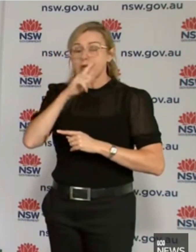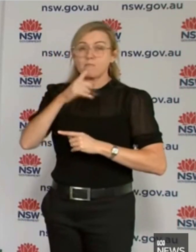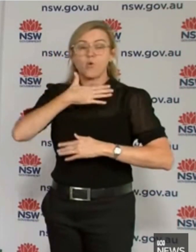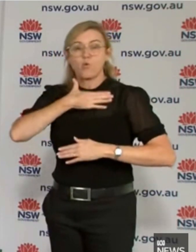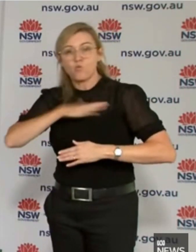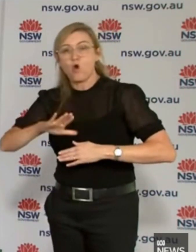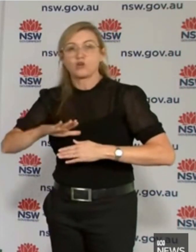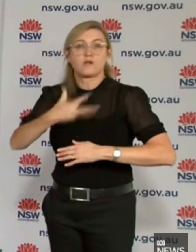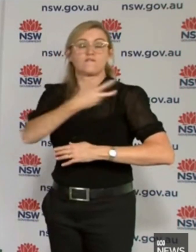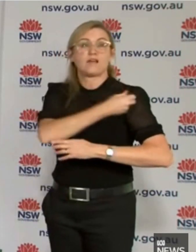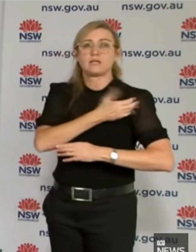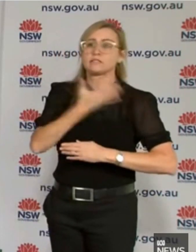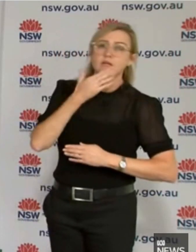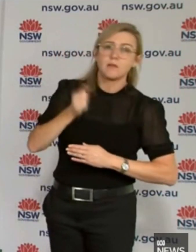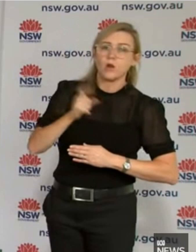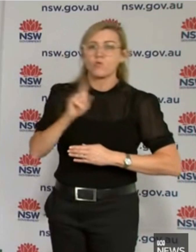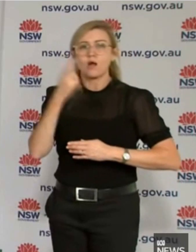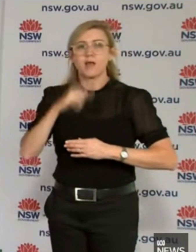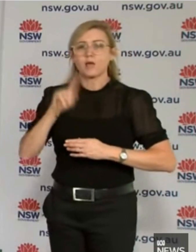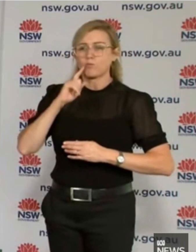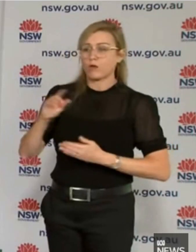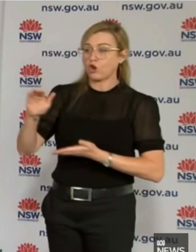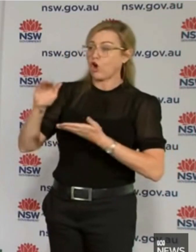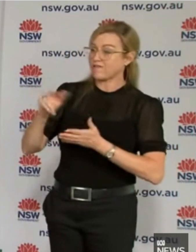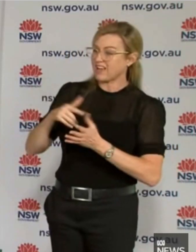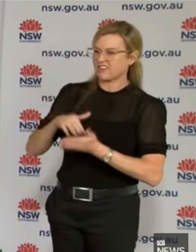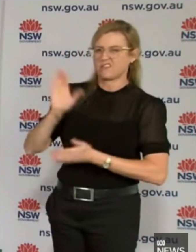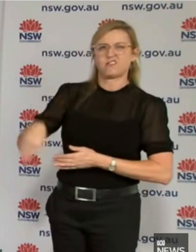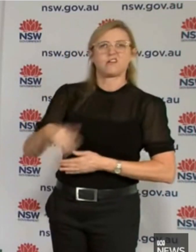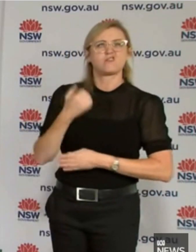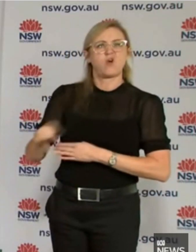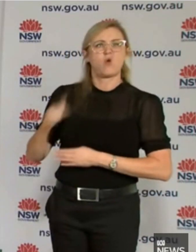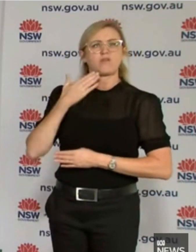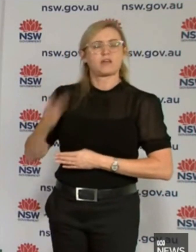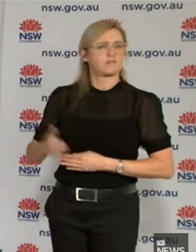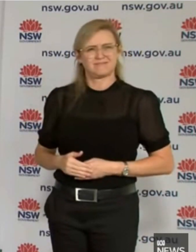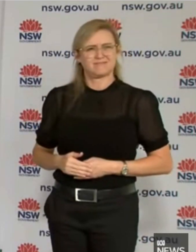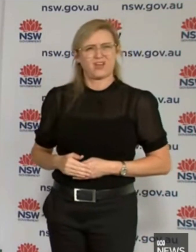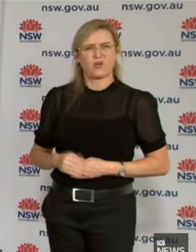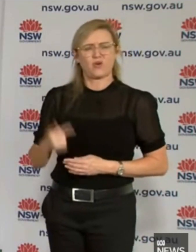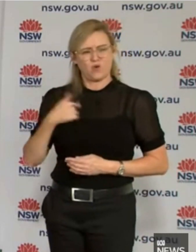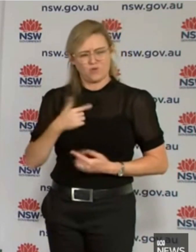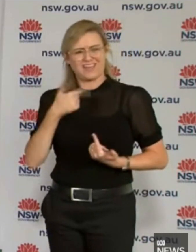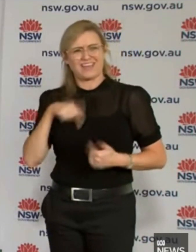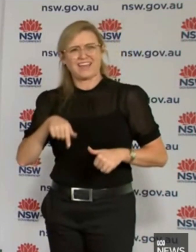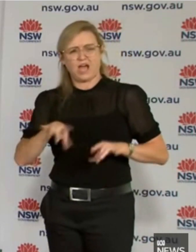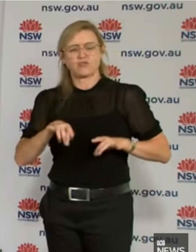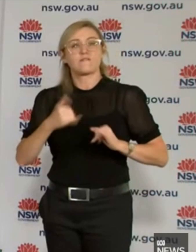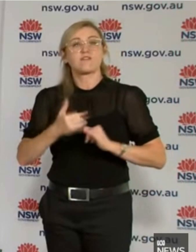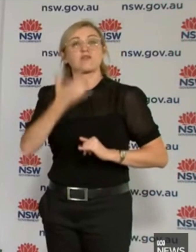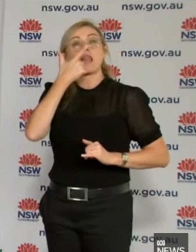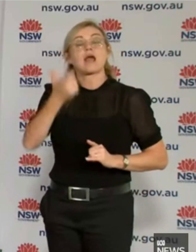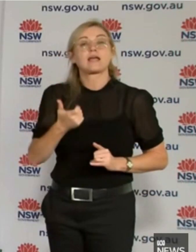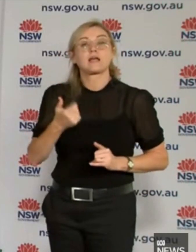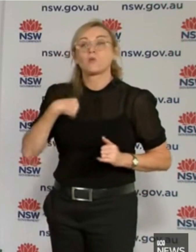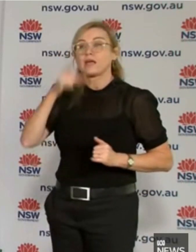get at the vaccines, any vaccines. We're in a privileged position. Let's not be too precious about all this. Go